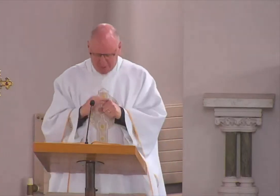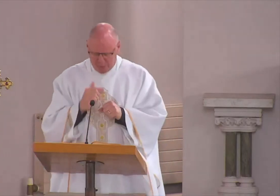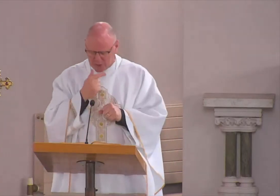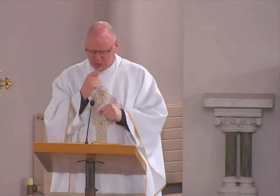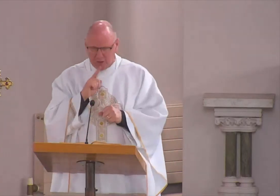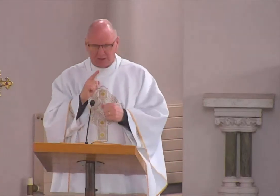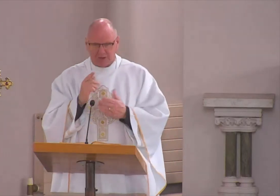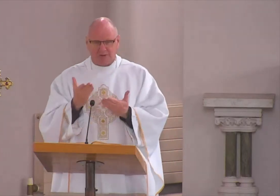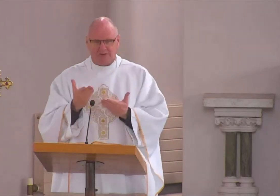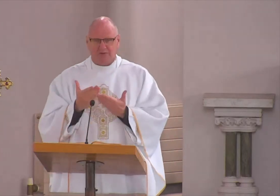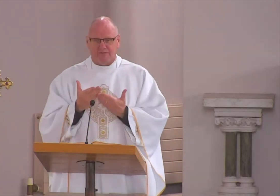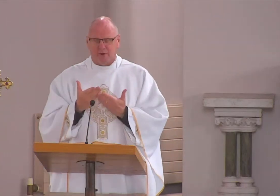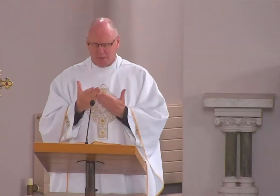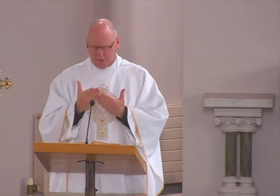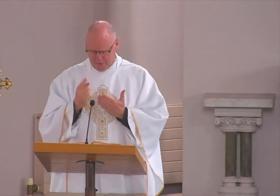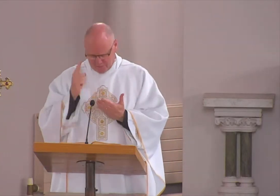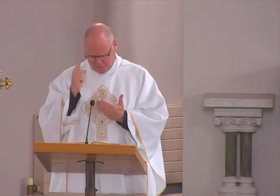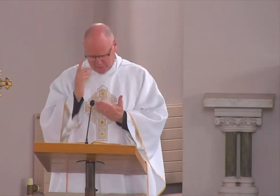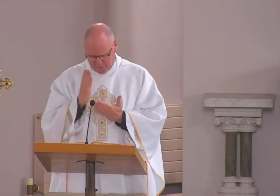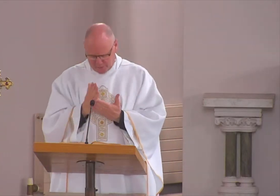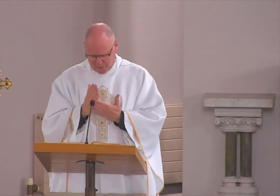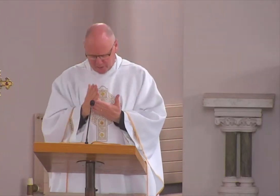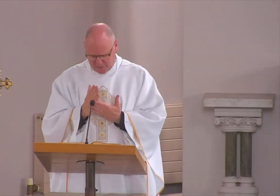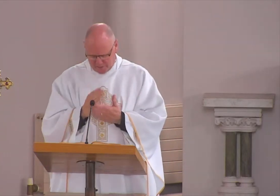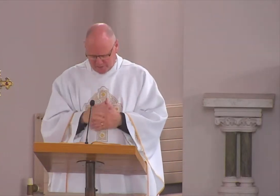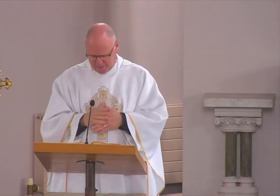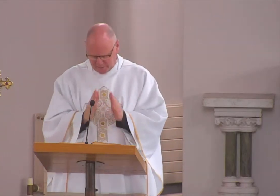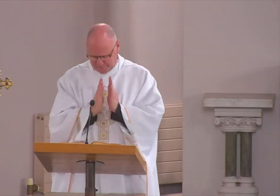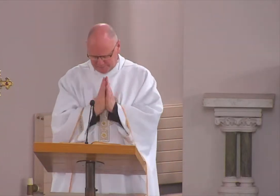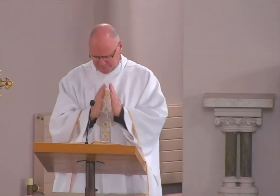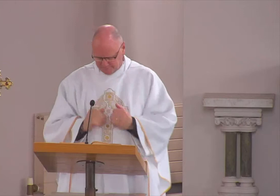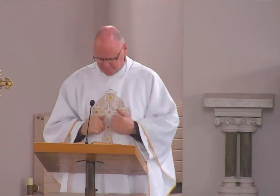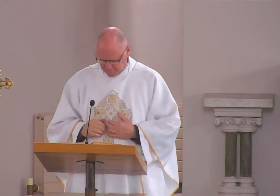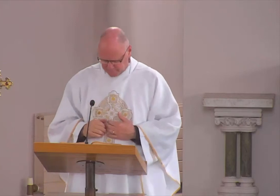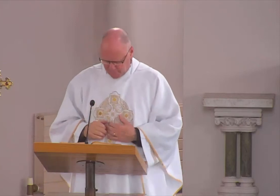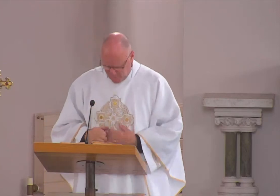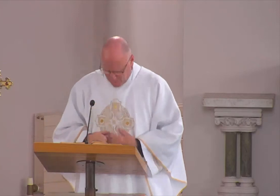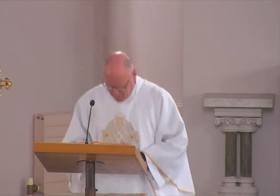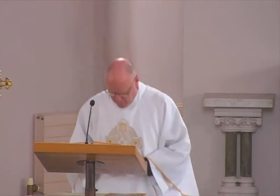Invite our boys and girls to please come forward with the prayer of the faithful.